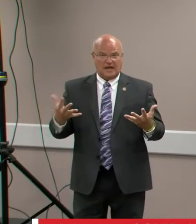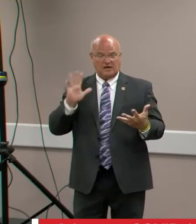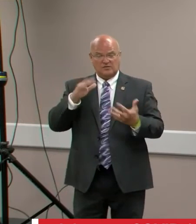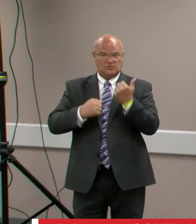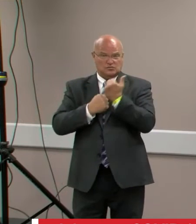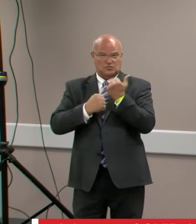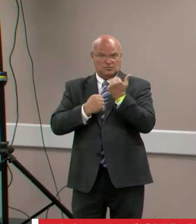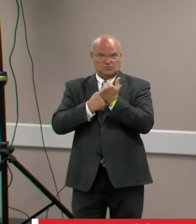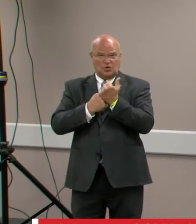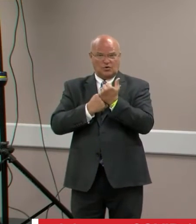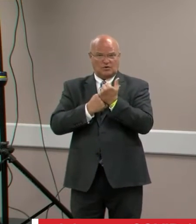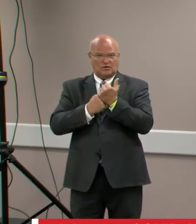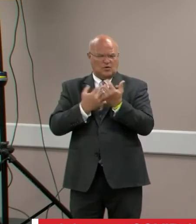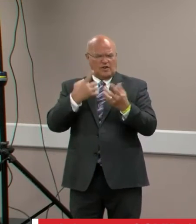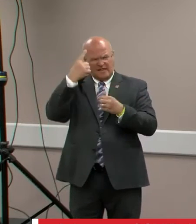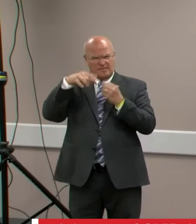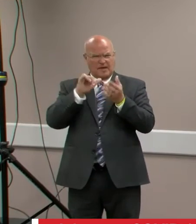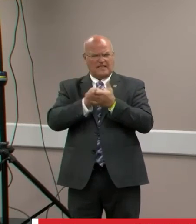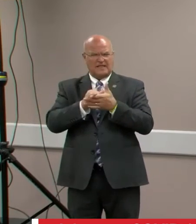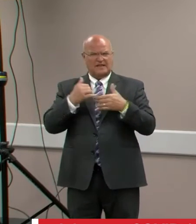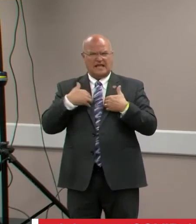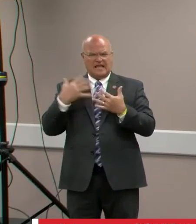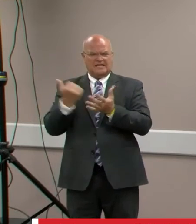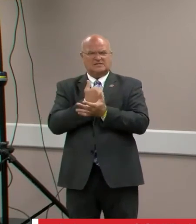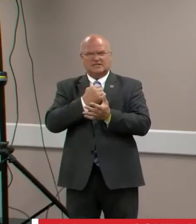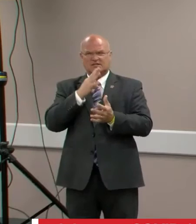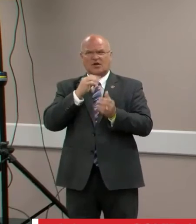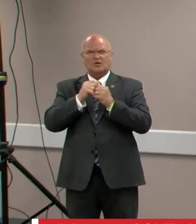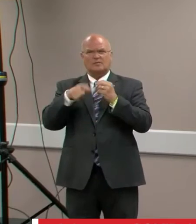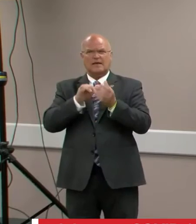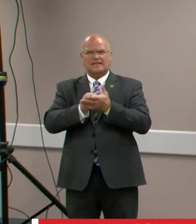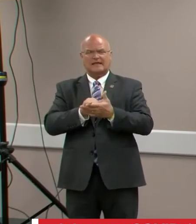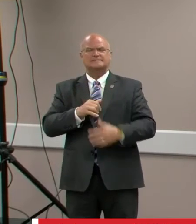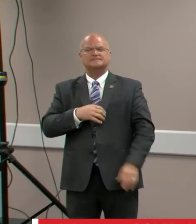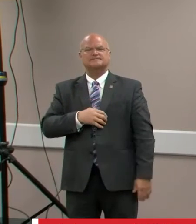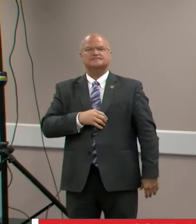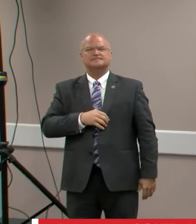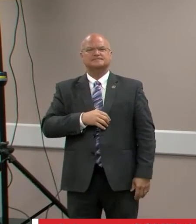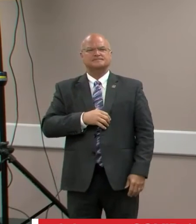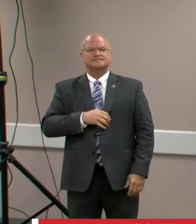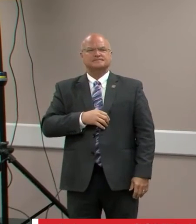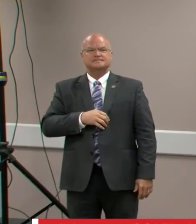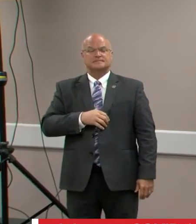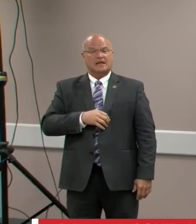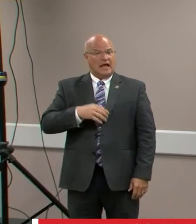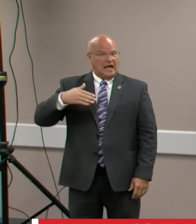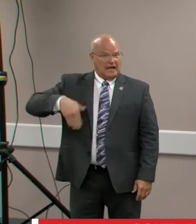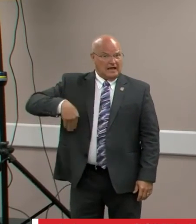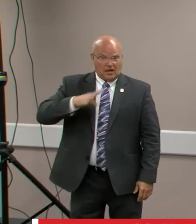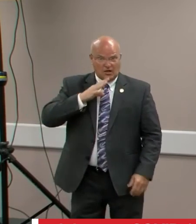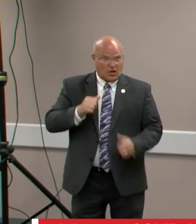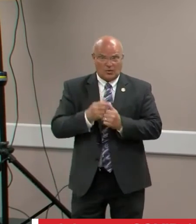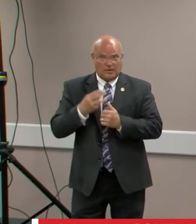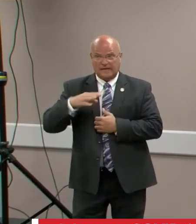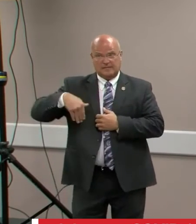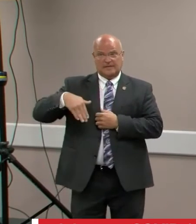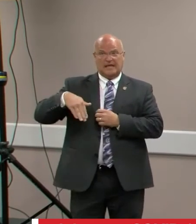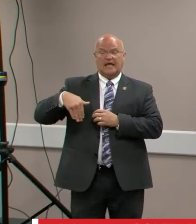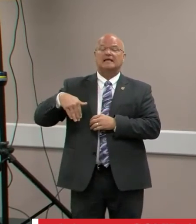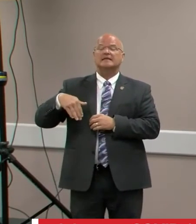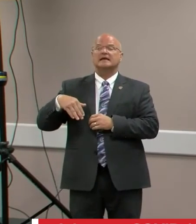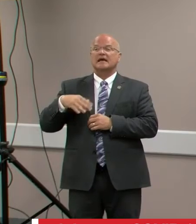your support. Just kind of want to know what you think about that and have you had a chance to speak with him on that? I haven't spoken with him,